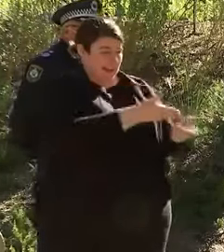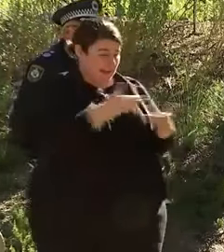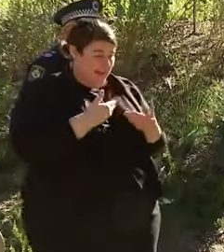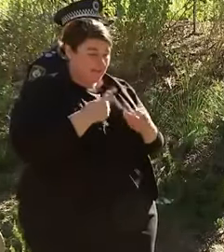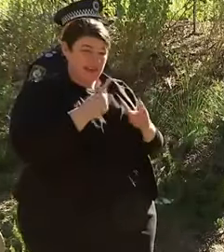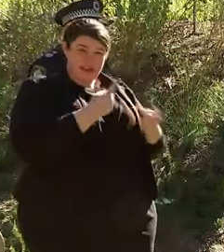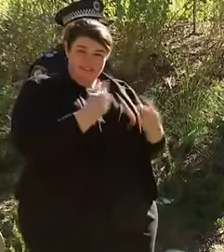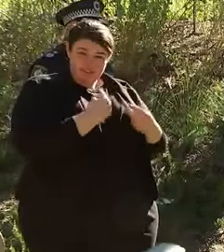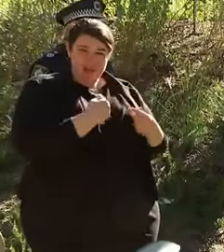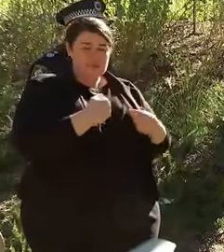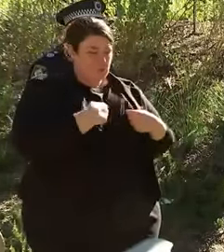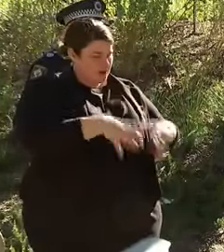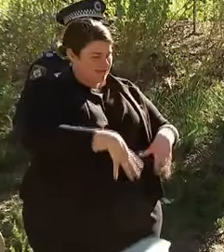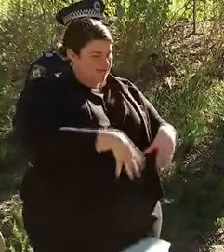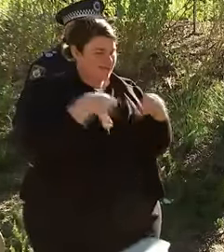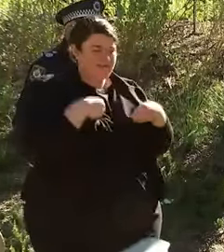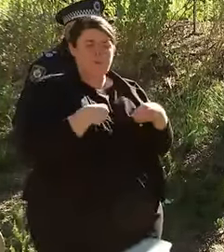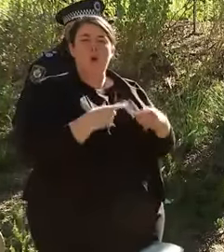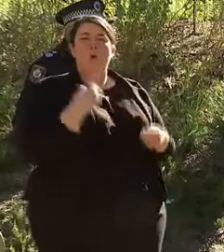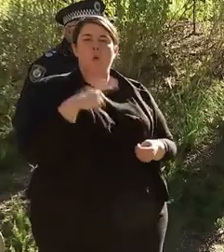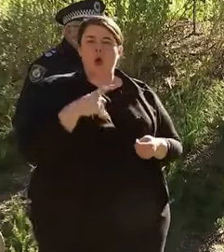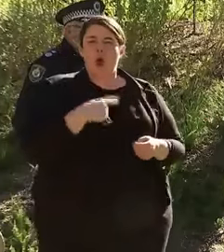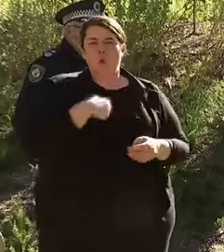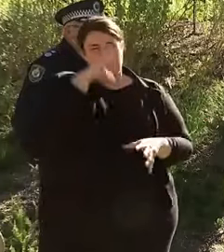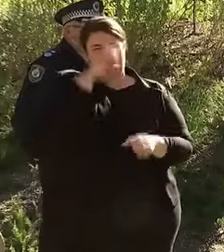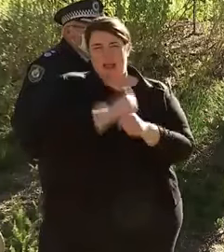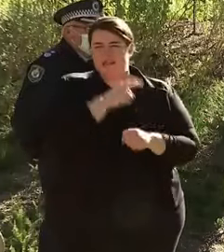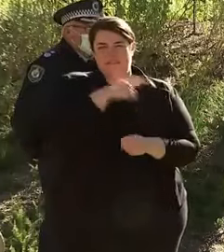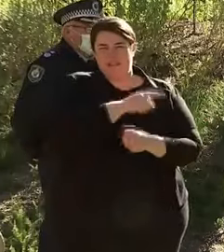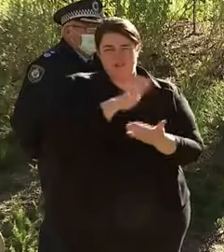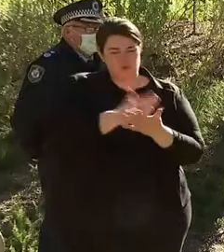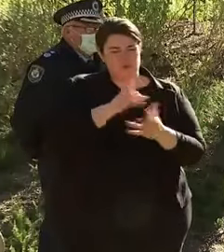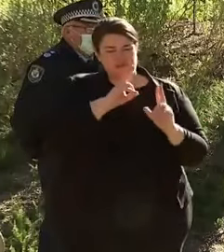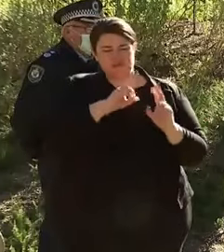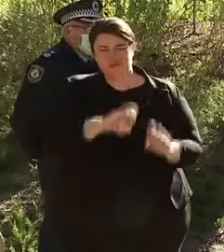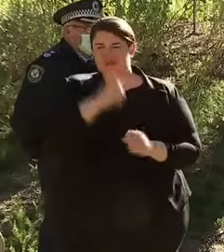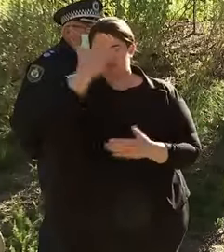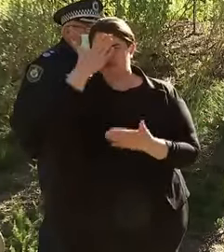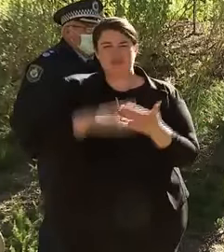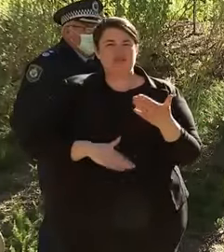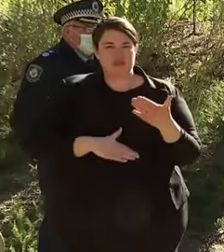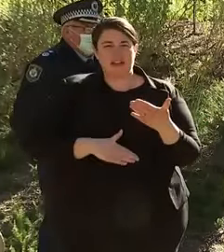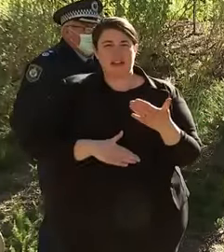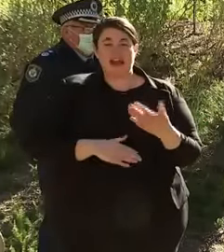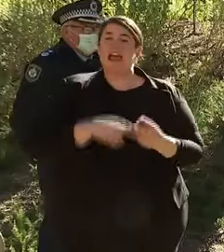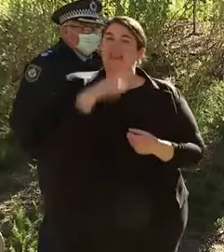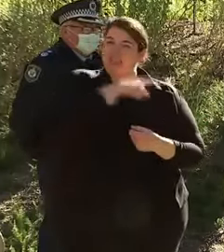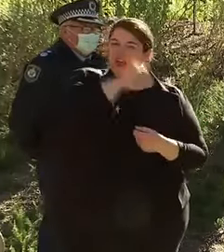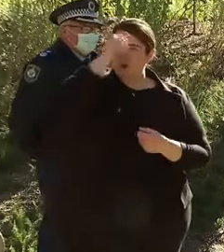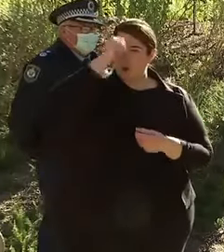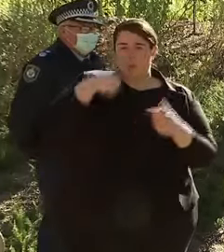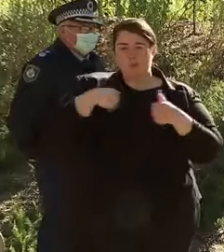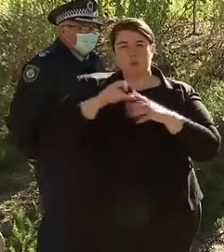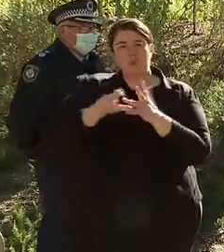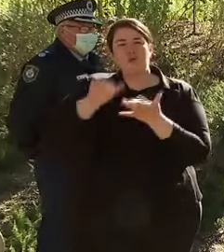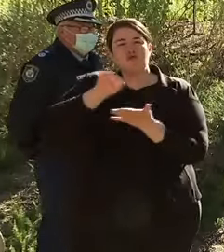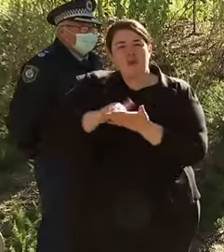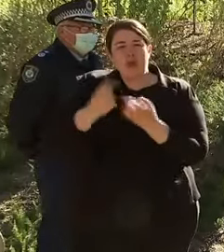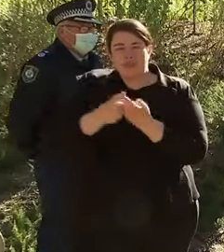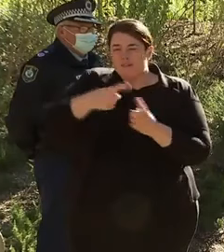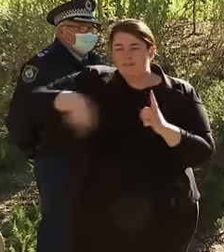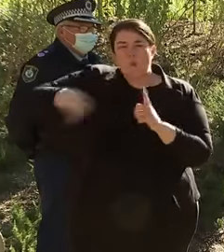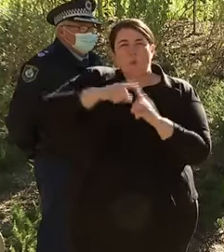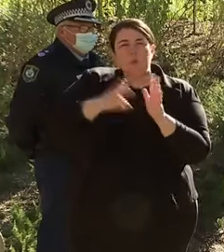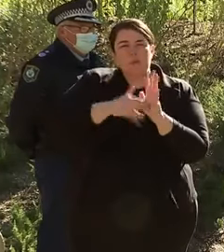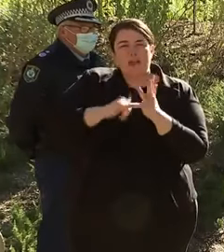to the government, we have adopted it because we have full confidence in them. And they have confidence that we will do the right thing by our citizens. I'm not